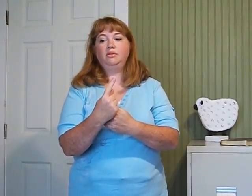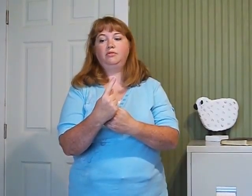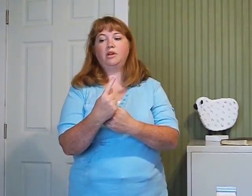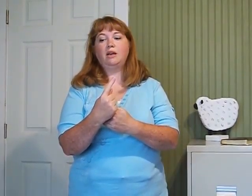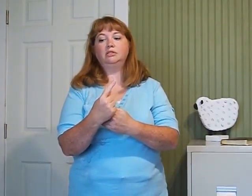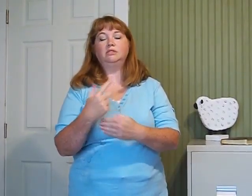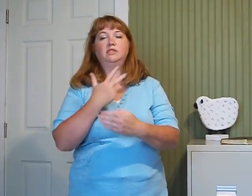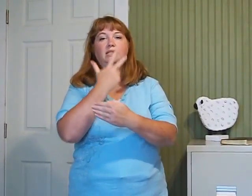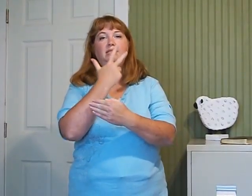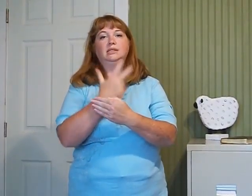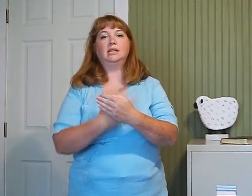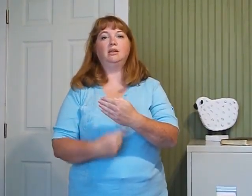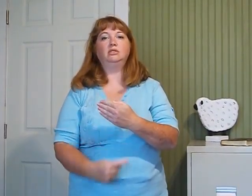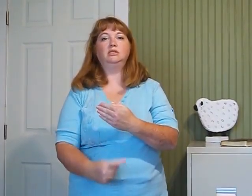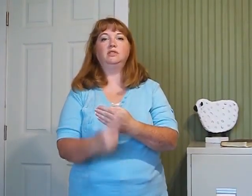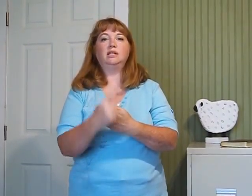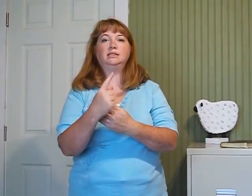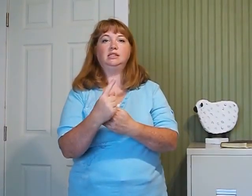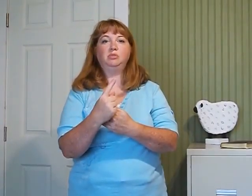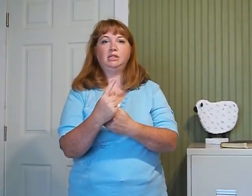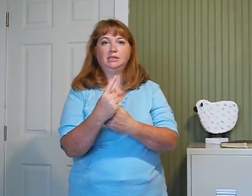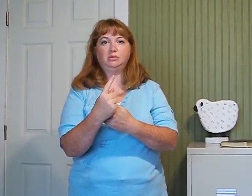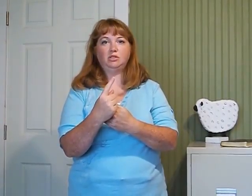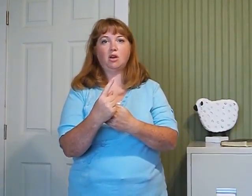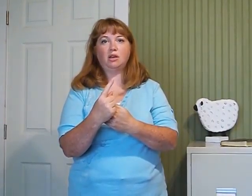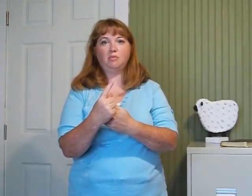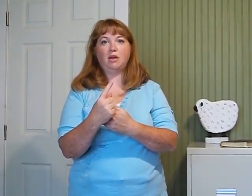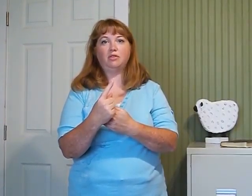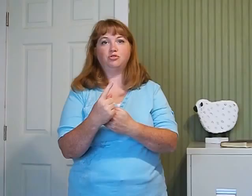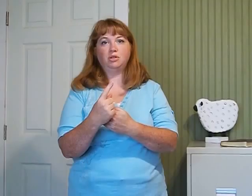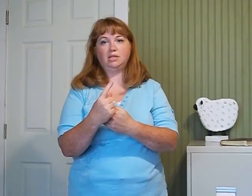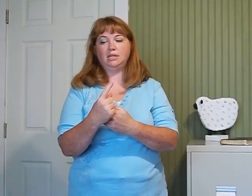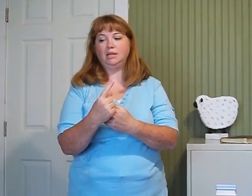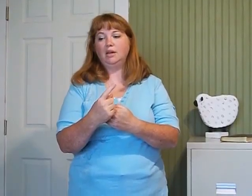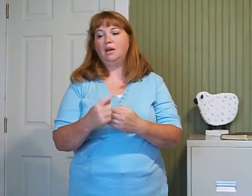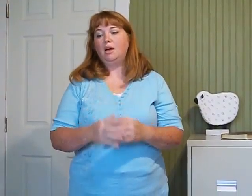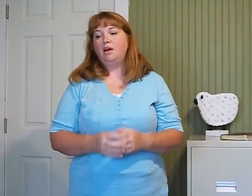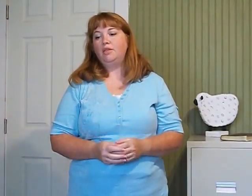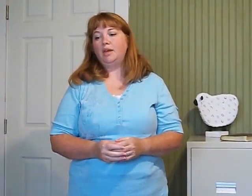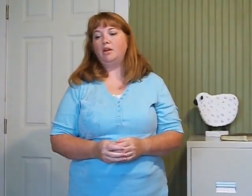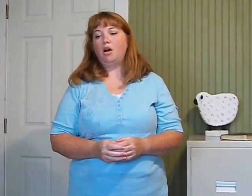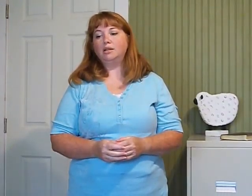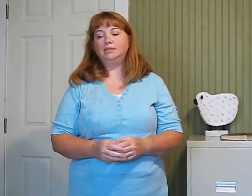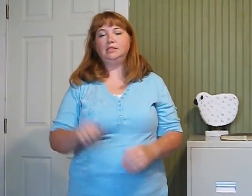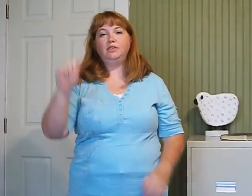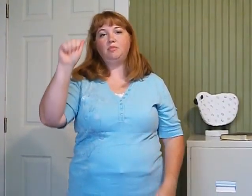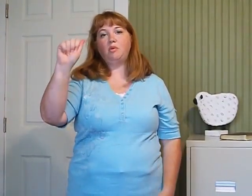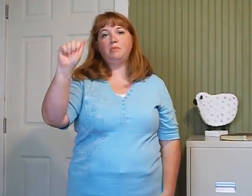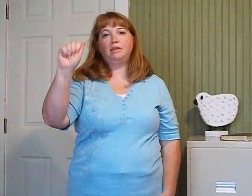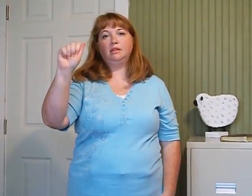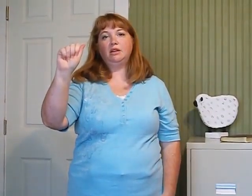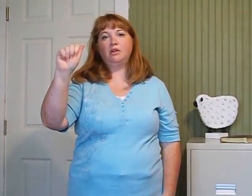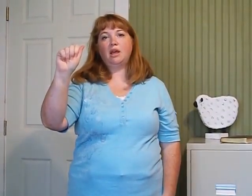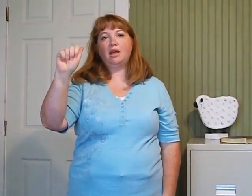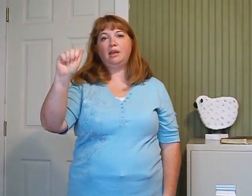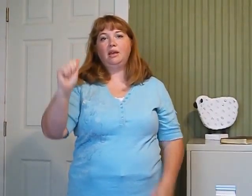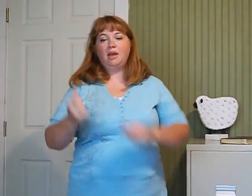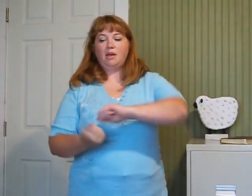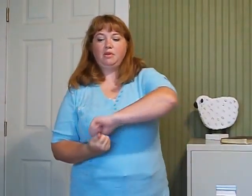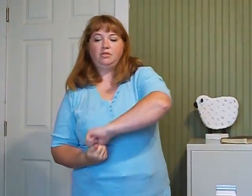1 for Council of Nicaea. Council of Nicaea because it was talking about the Trinity. Then Augustine of Hippo, we make the letter A,